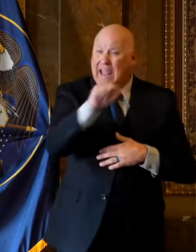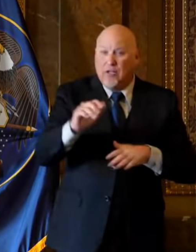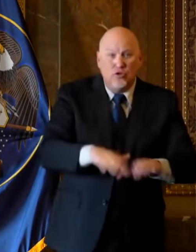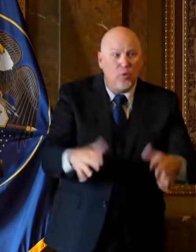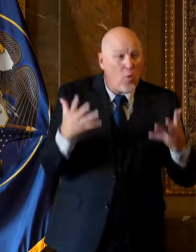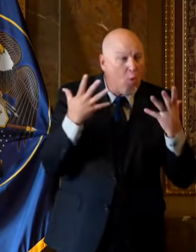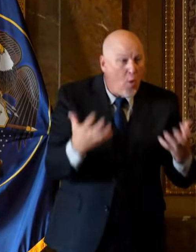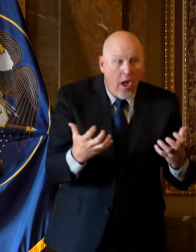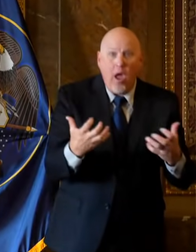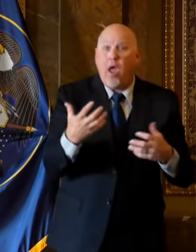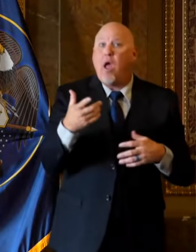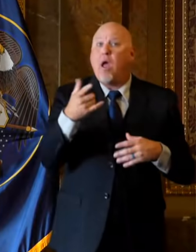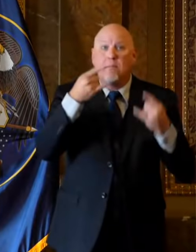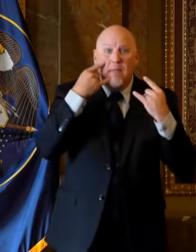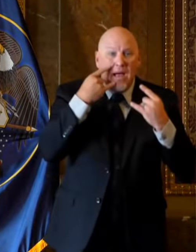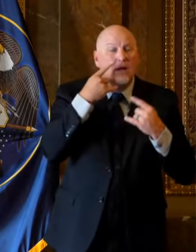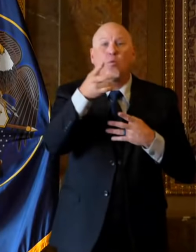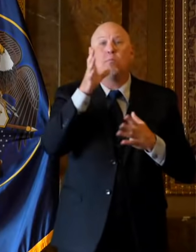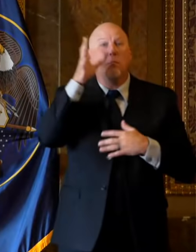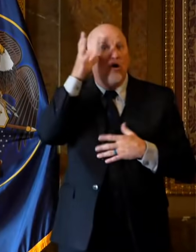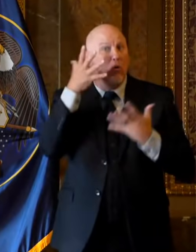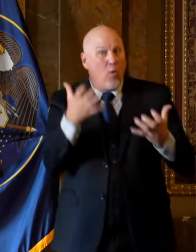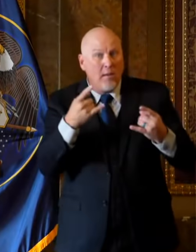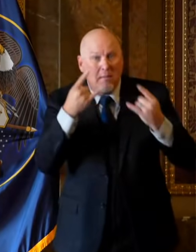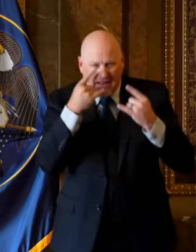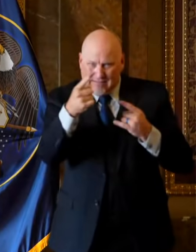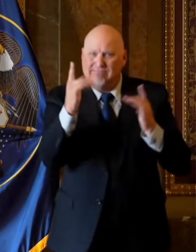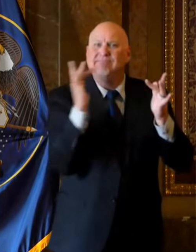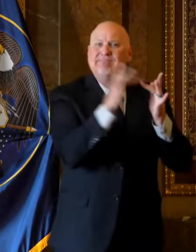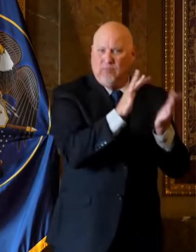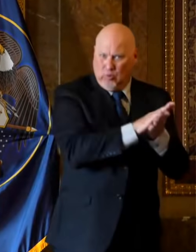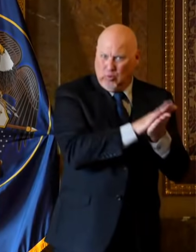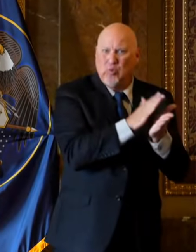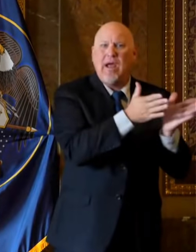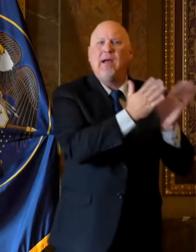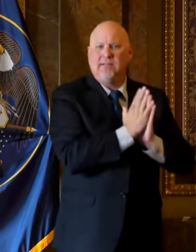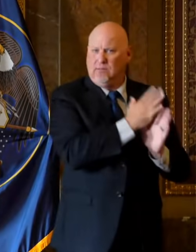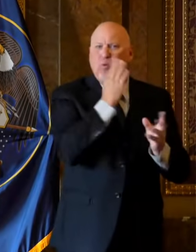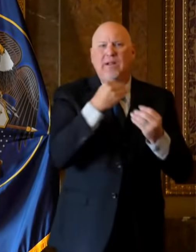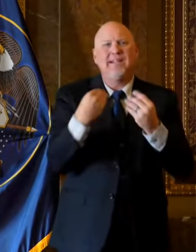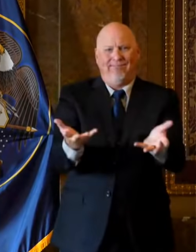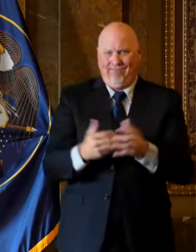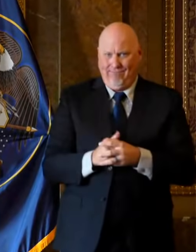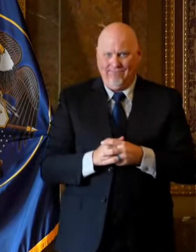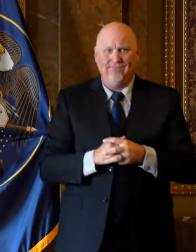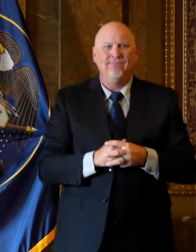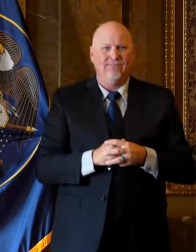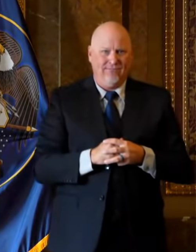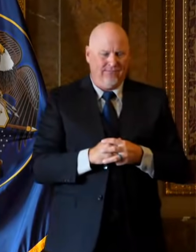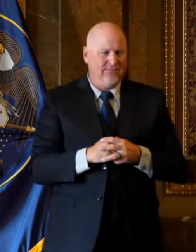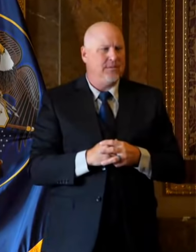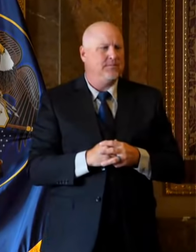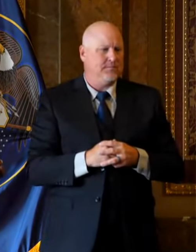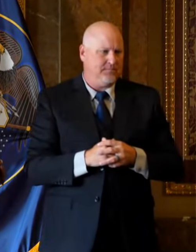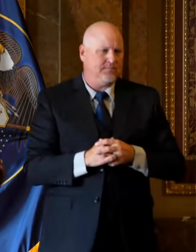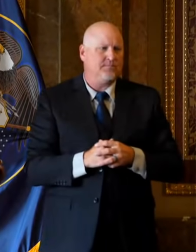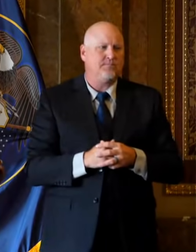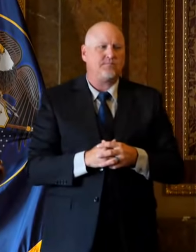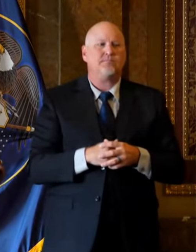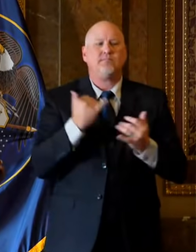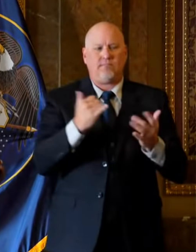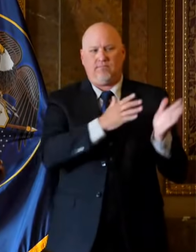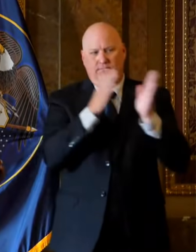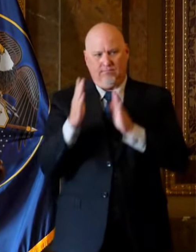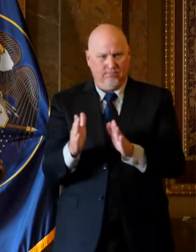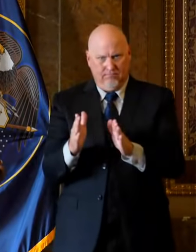Also available to school employees, teachers, and staff. The second thing I want to talk about is